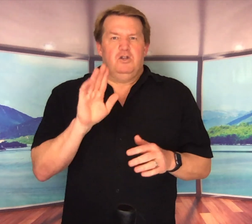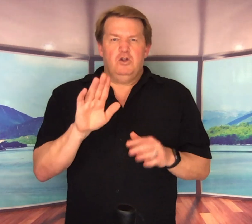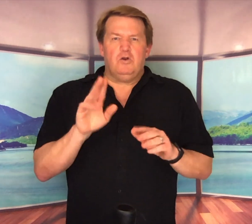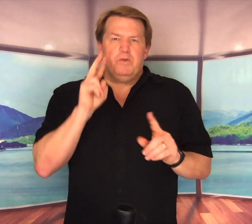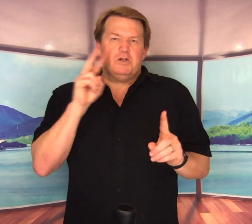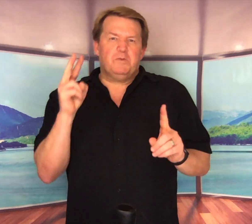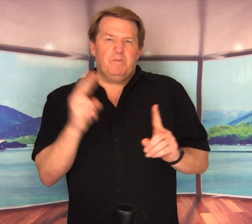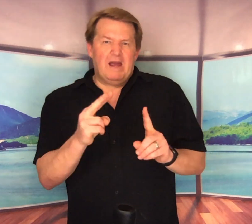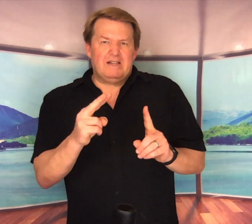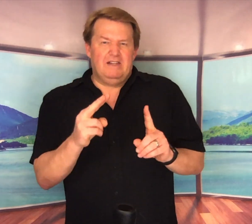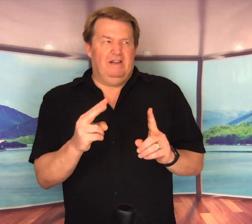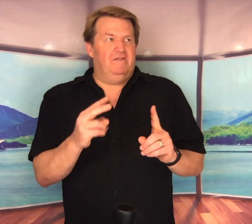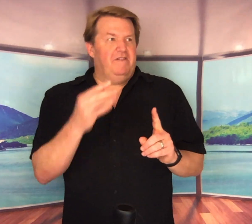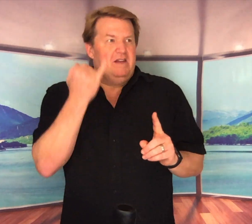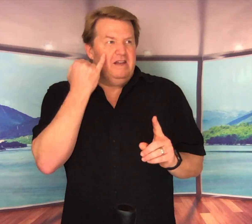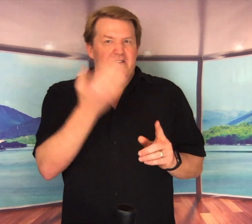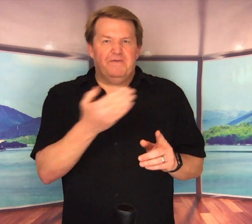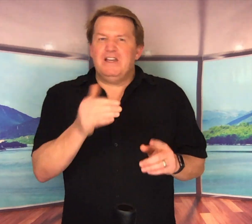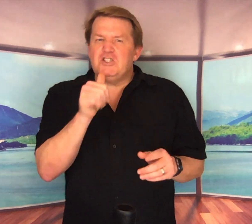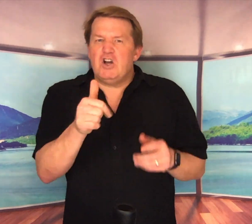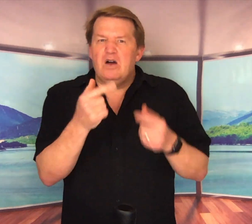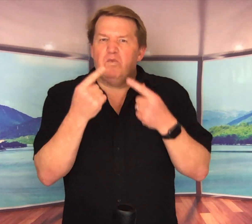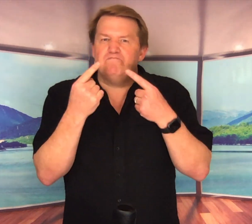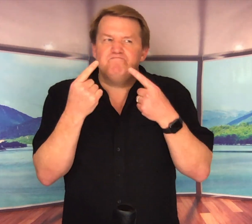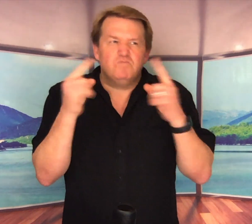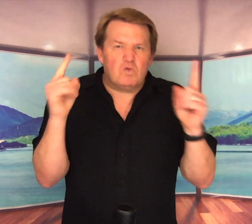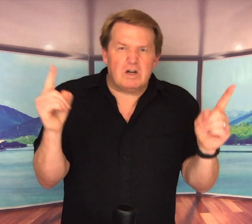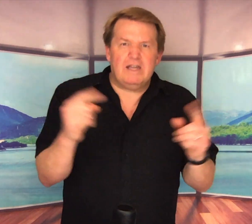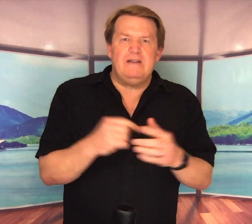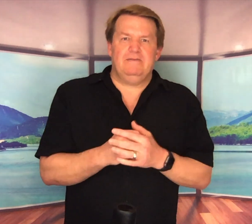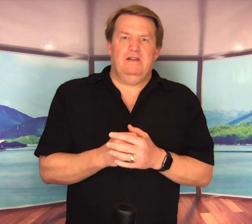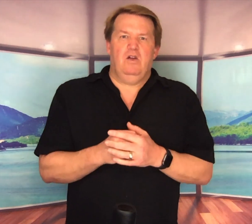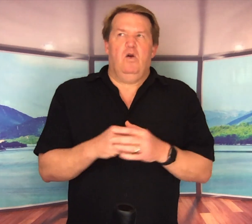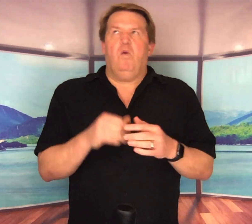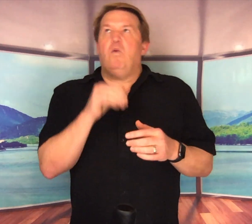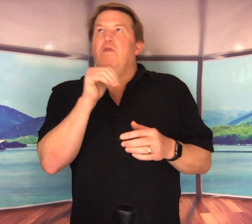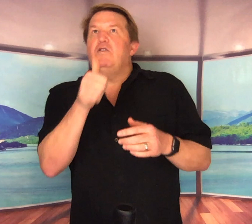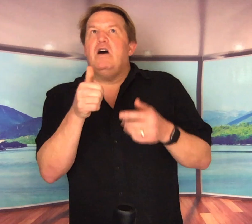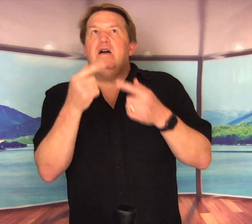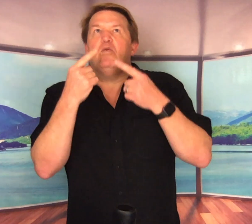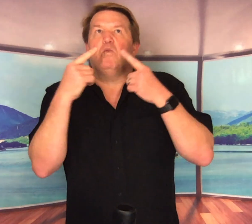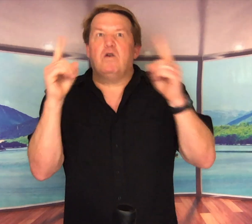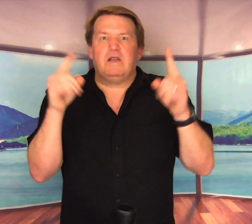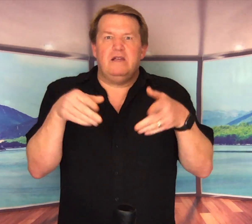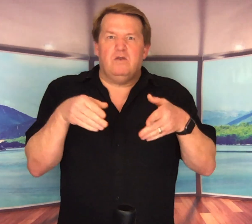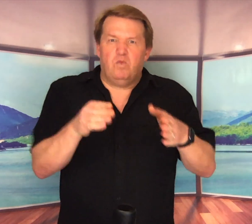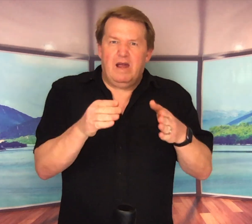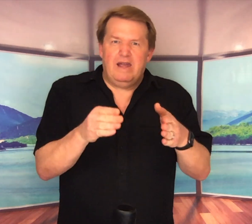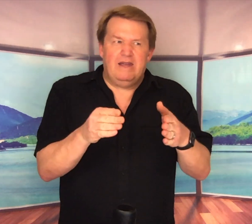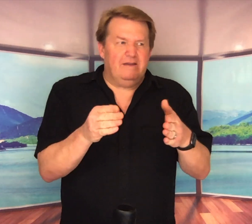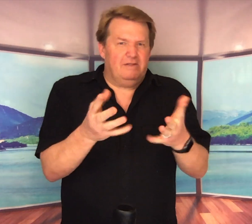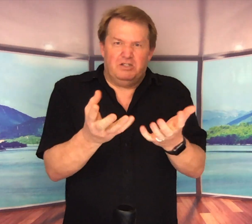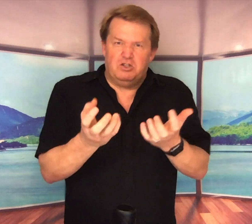Your perspective, if things are not working or they're not working the way that you